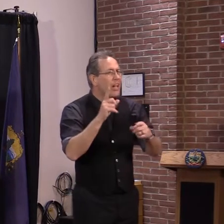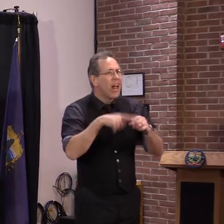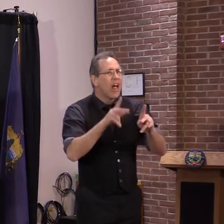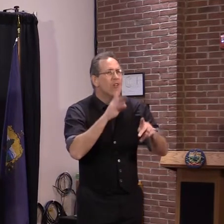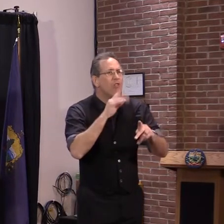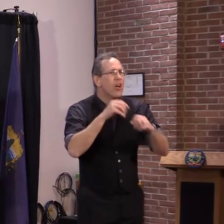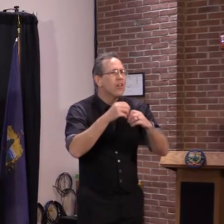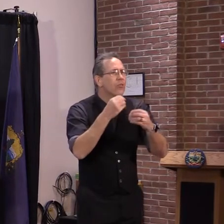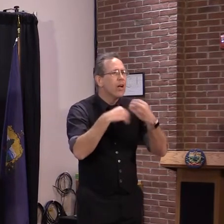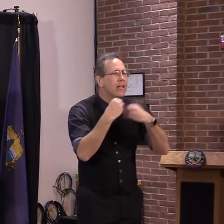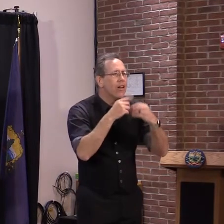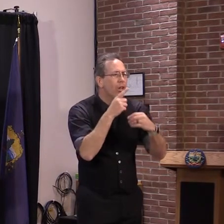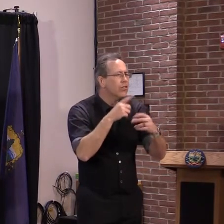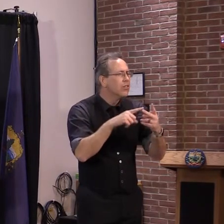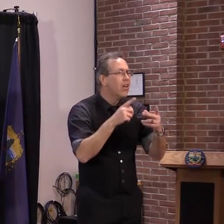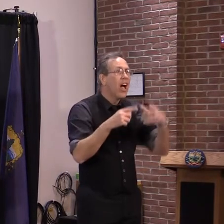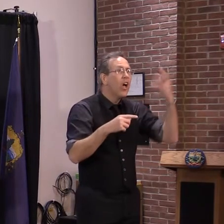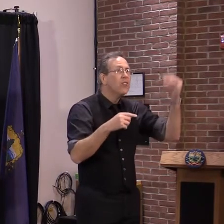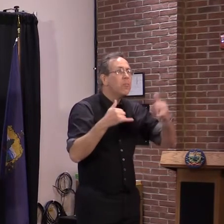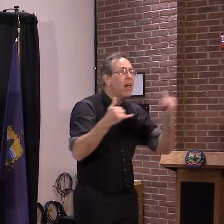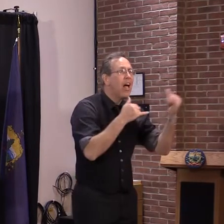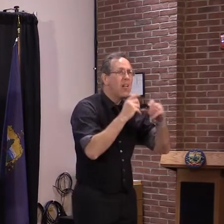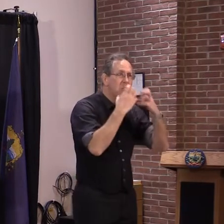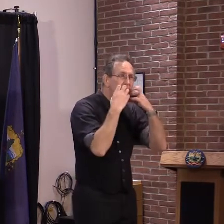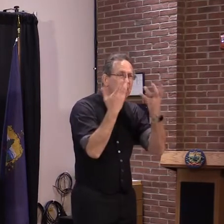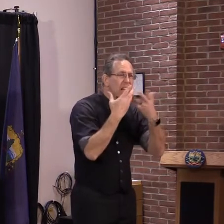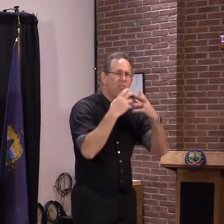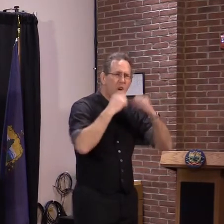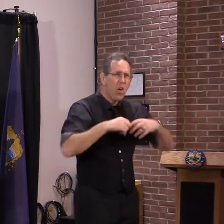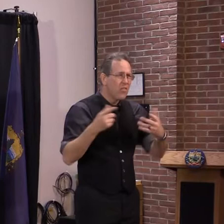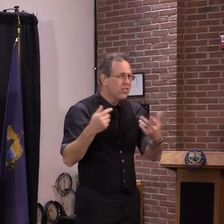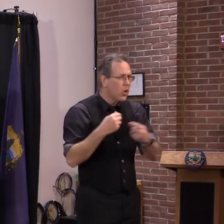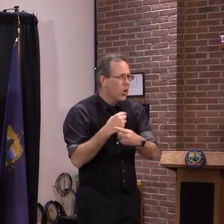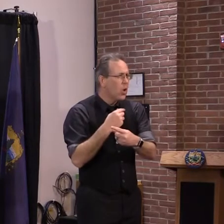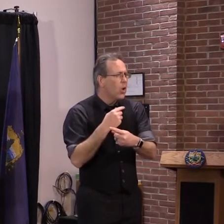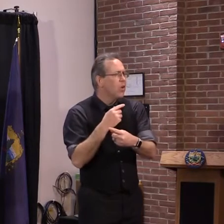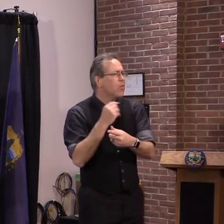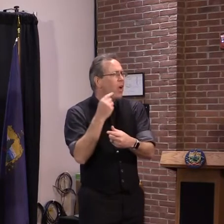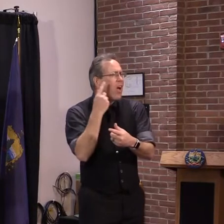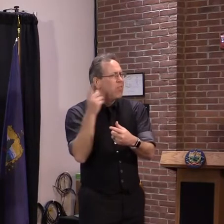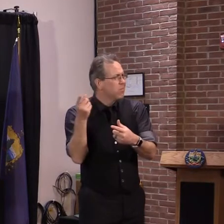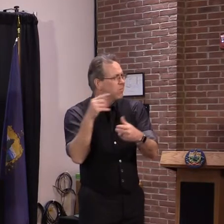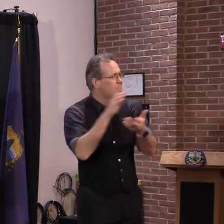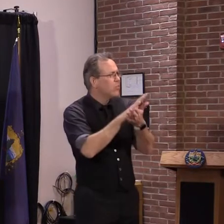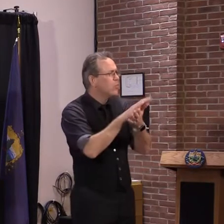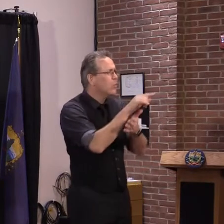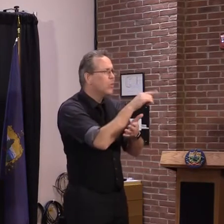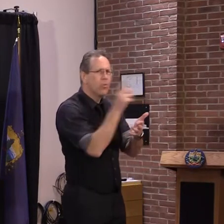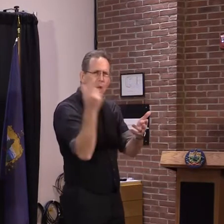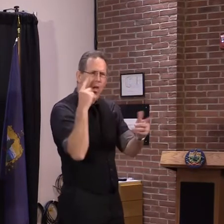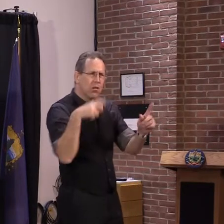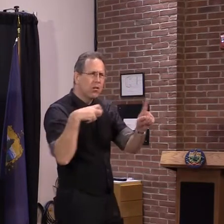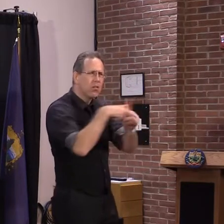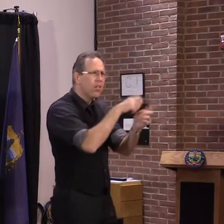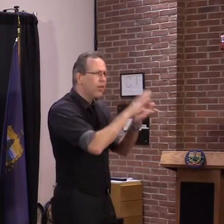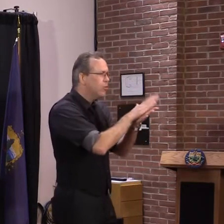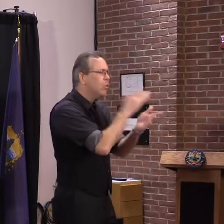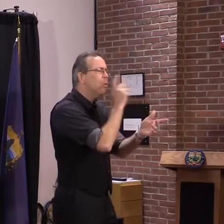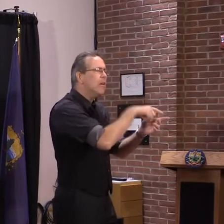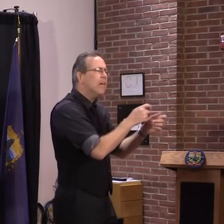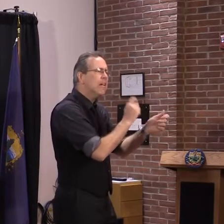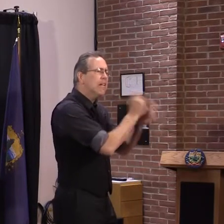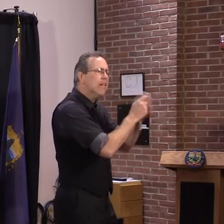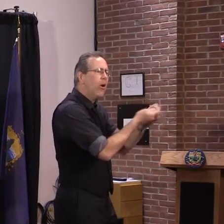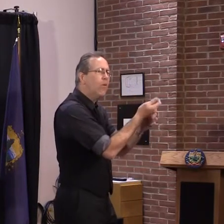the schools? Are you pinpointing schools that are doing these unnecessary things and trying to get them to drop those? Or yeah, we're providing